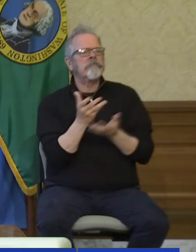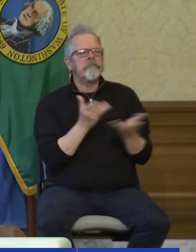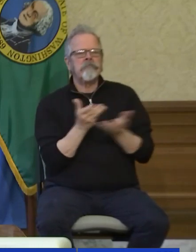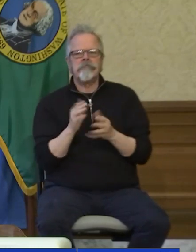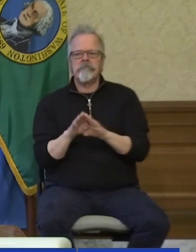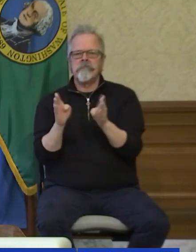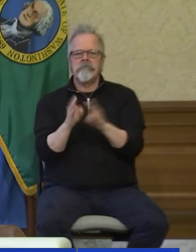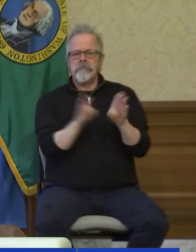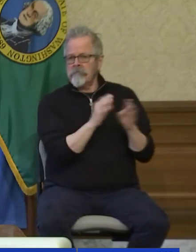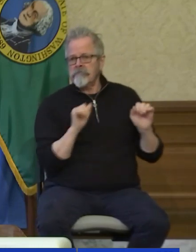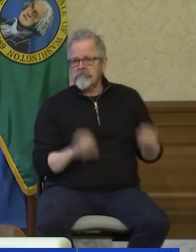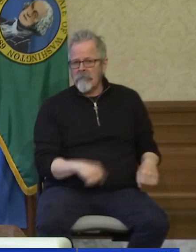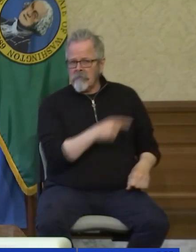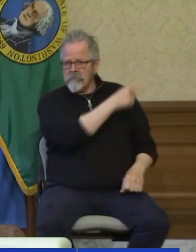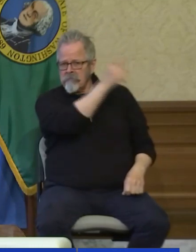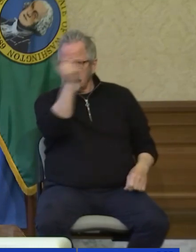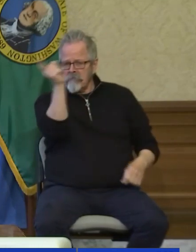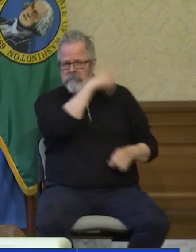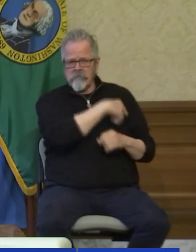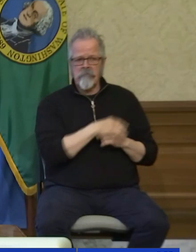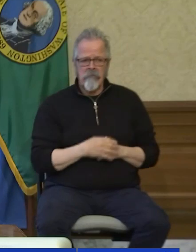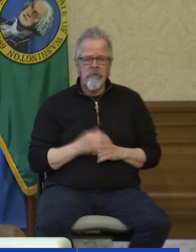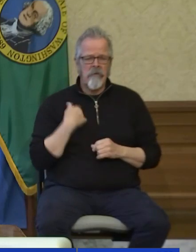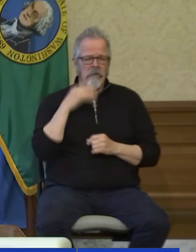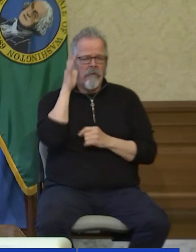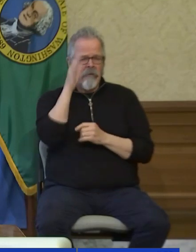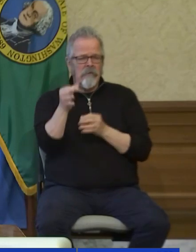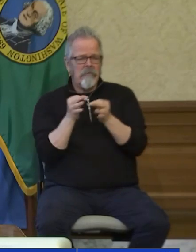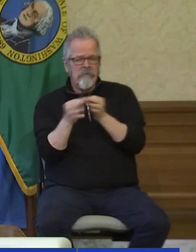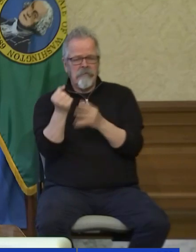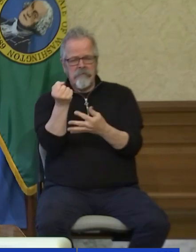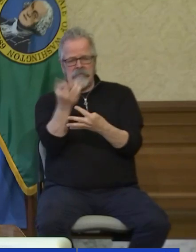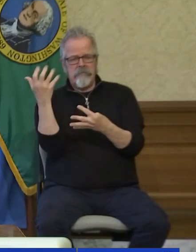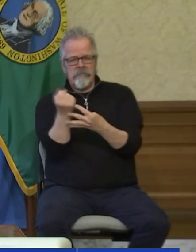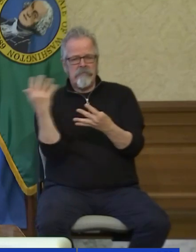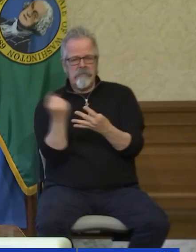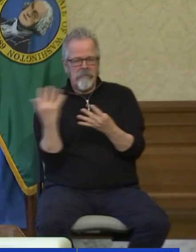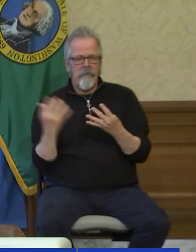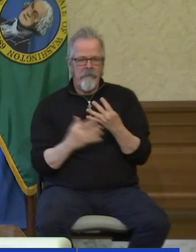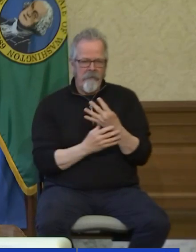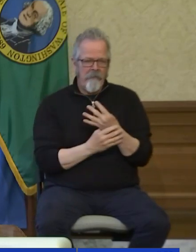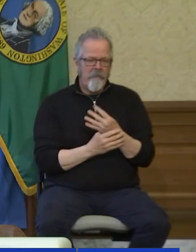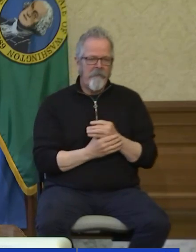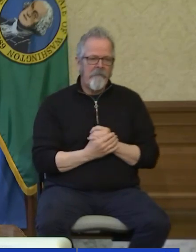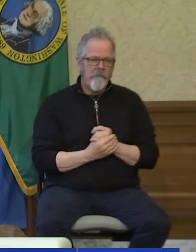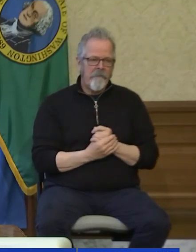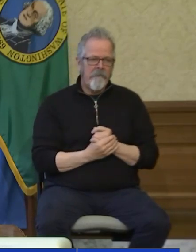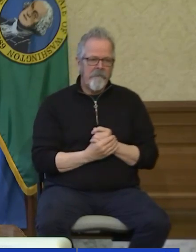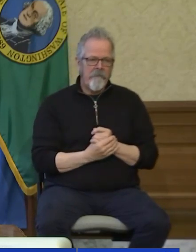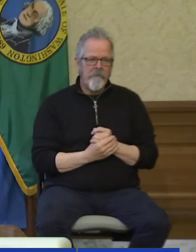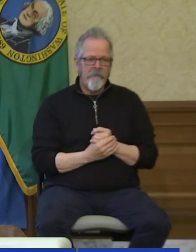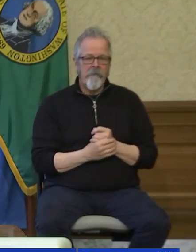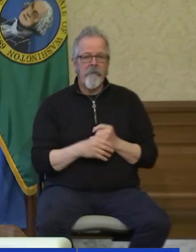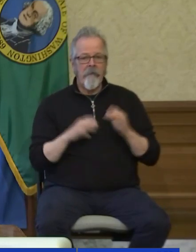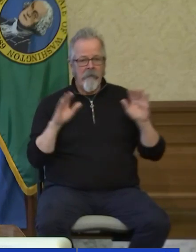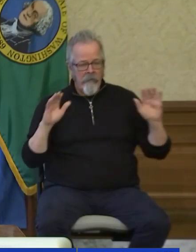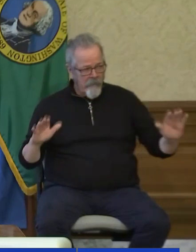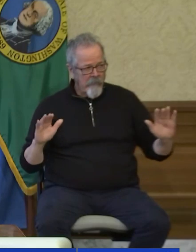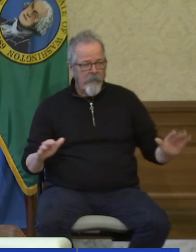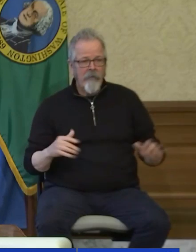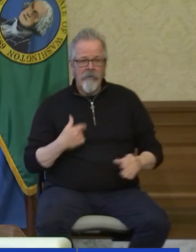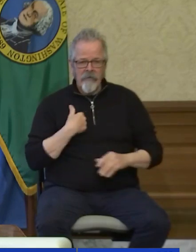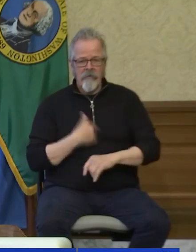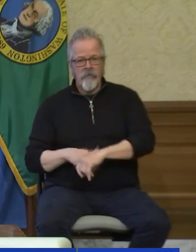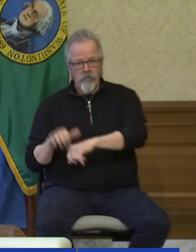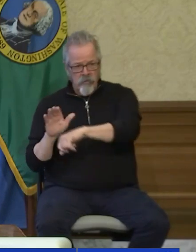to realize, and that we have not won this fight against this virus. Monday's order will continue